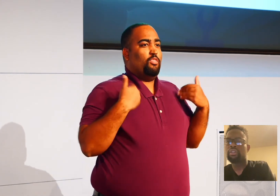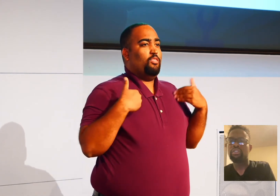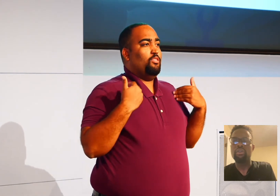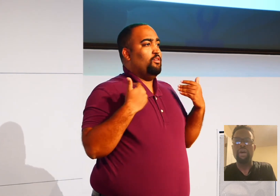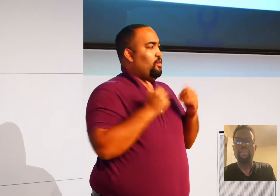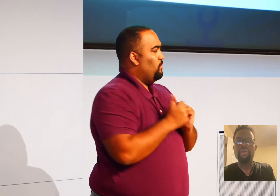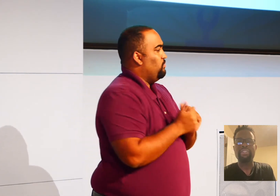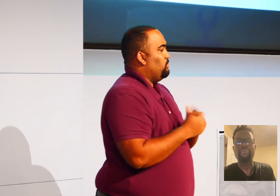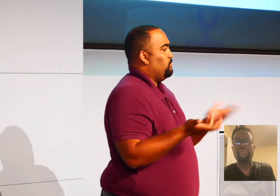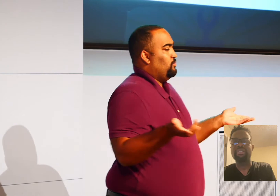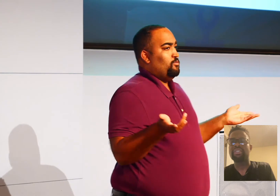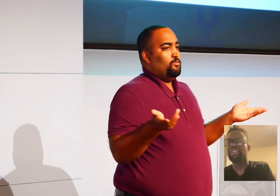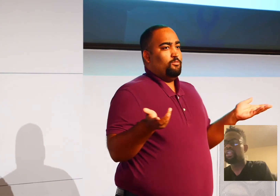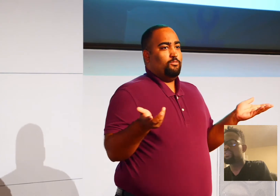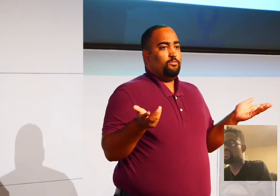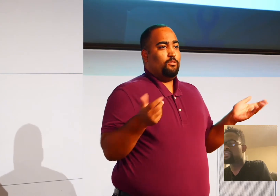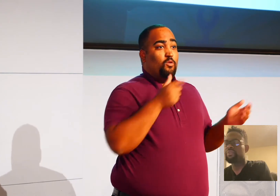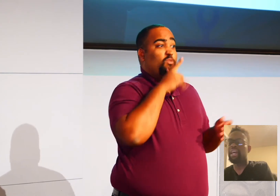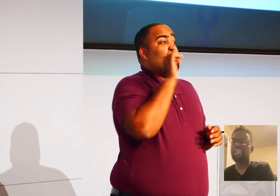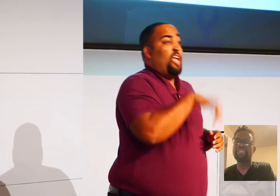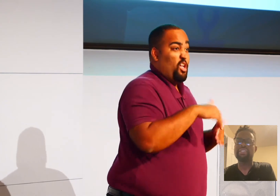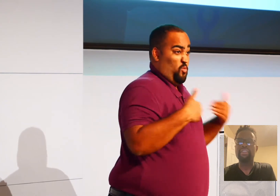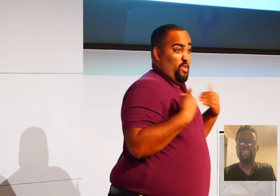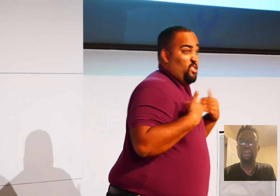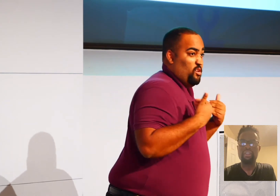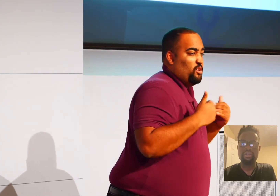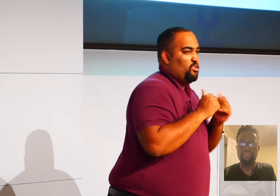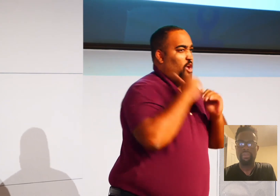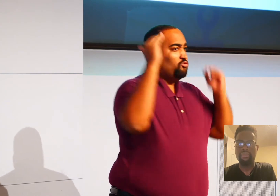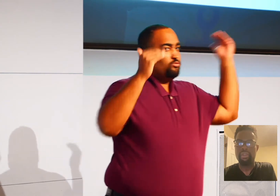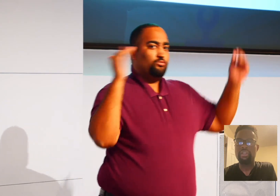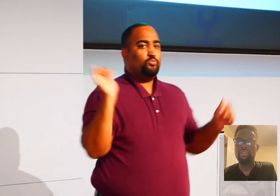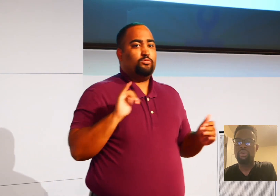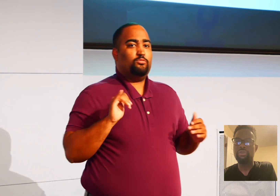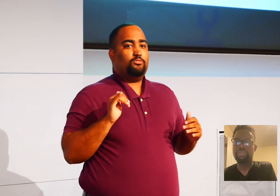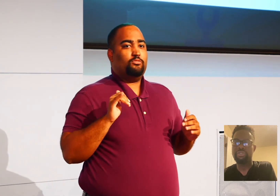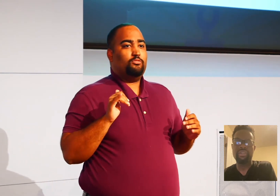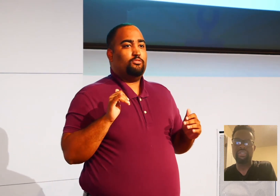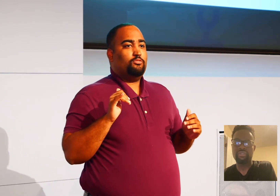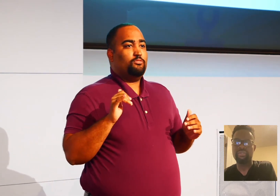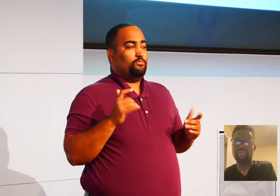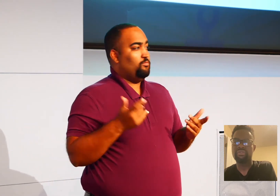So how do I share my positionality with someone not necessarily younger than me, but also older as well?